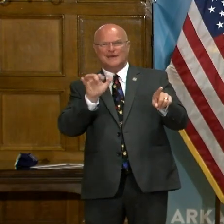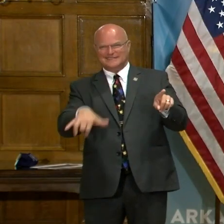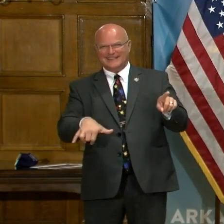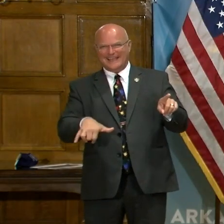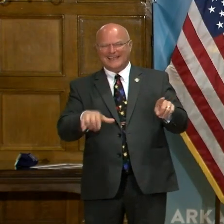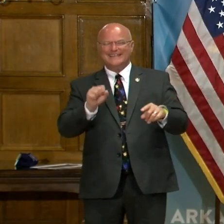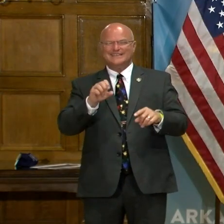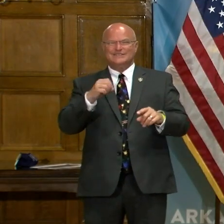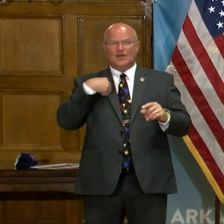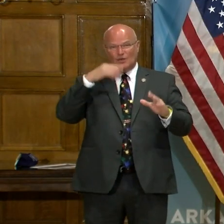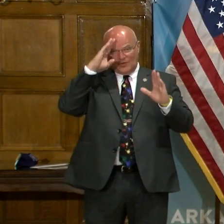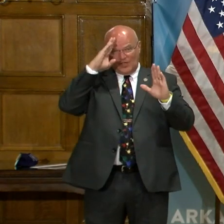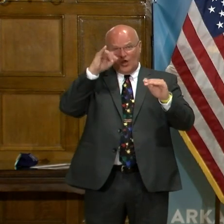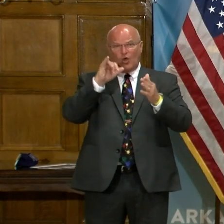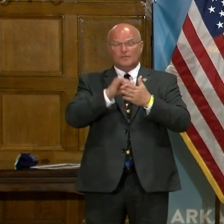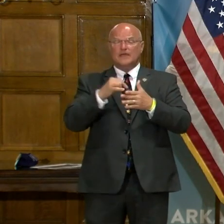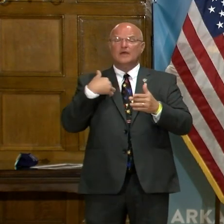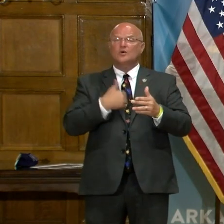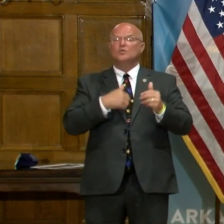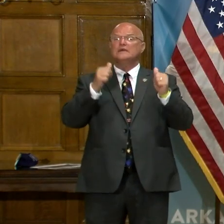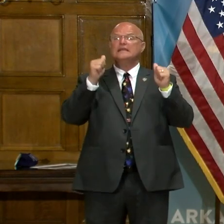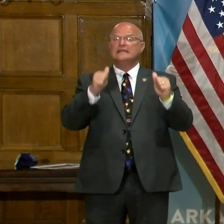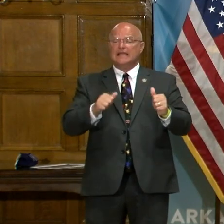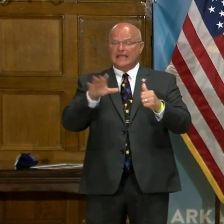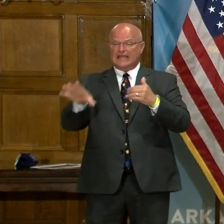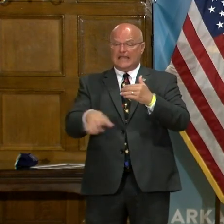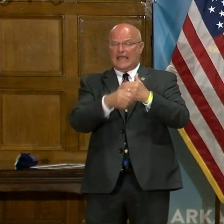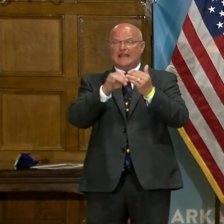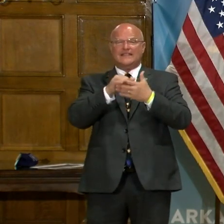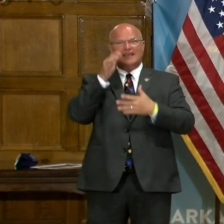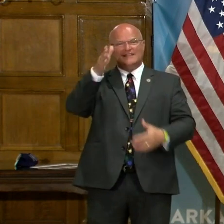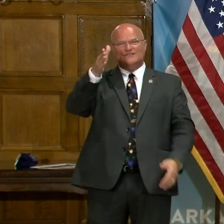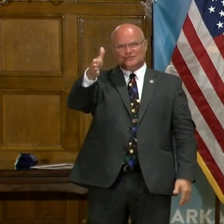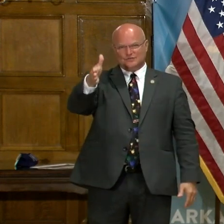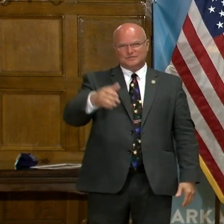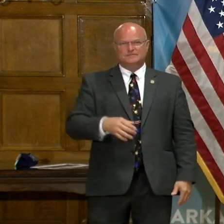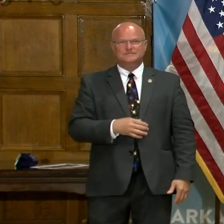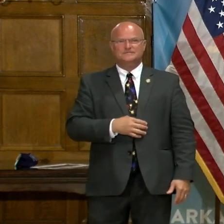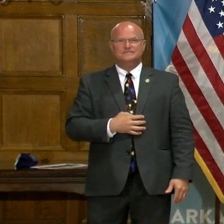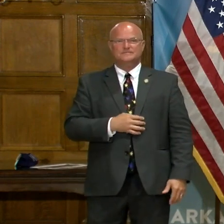that. So we hope that we can add to that in the future.